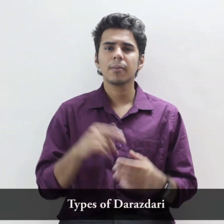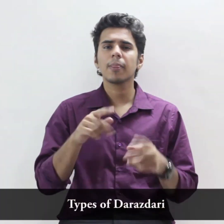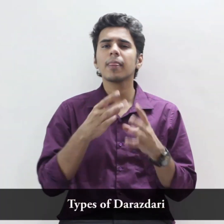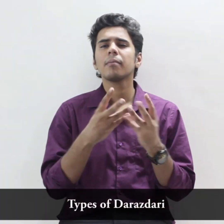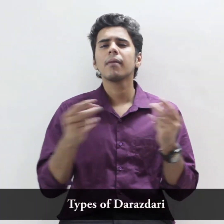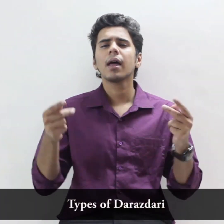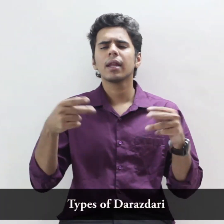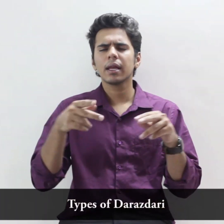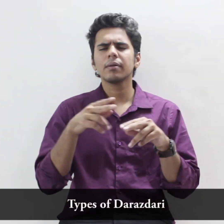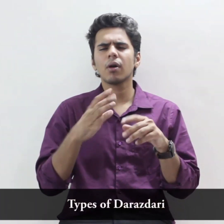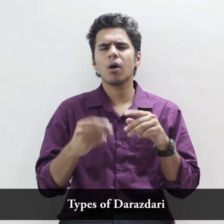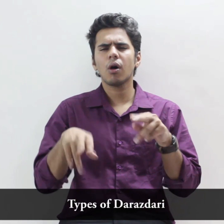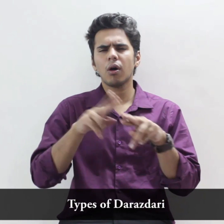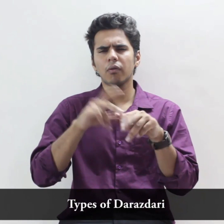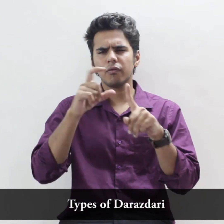Types of Darazdari.